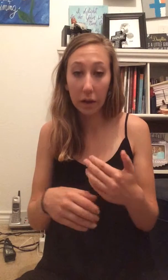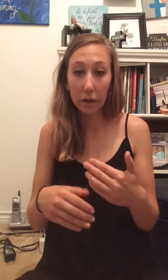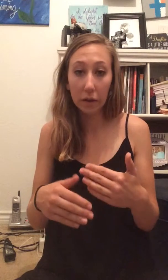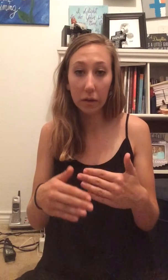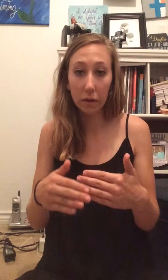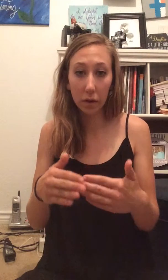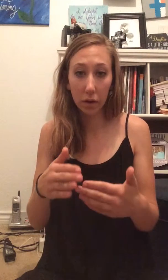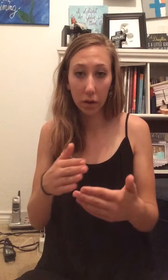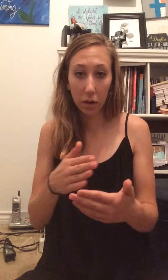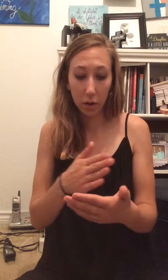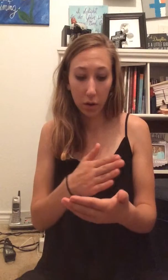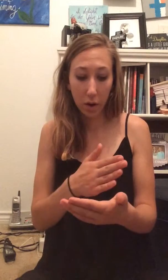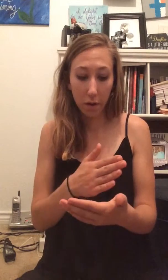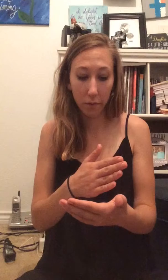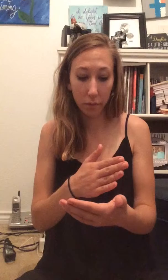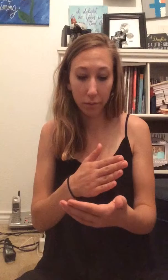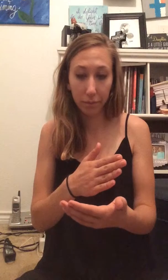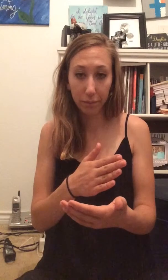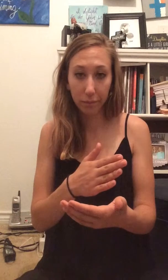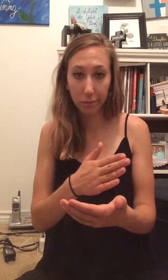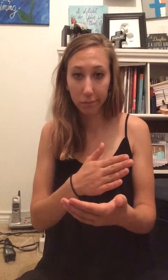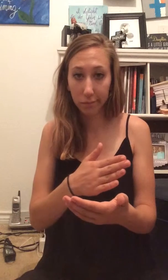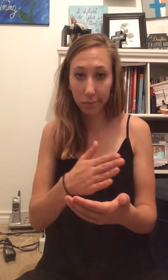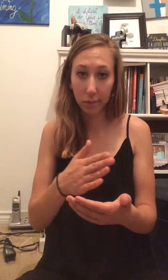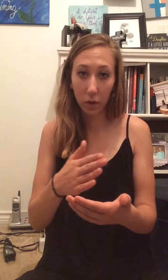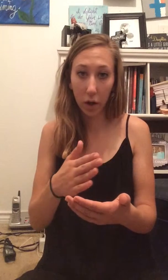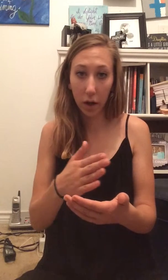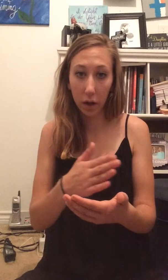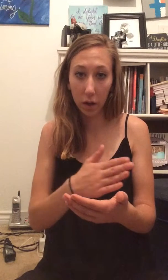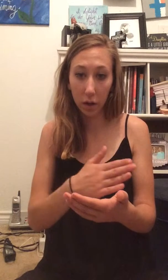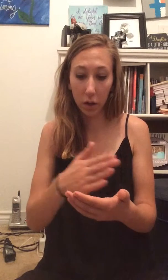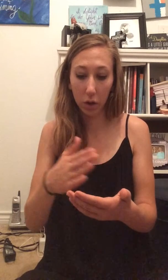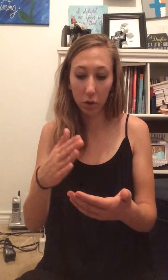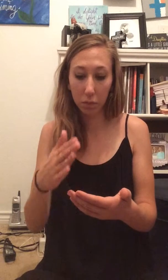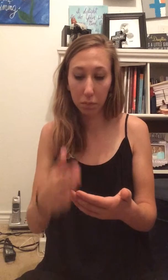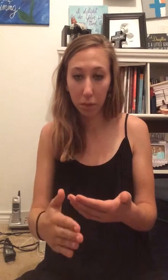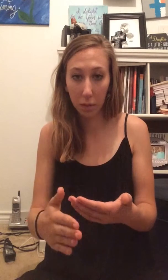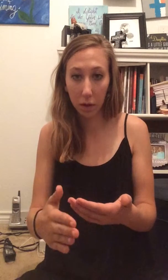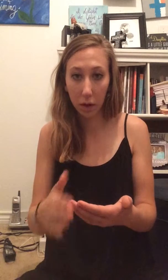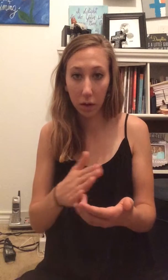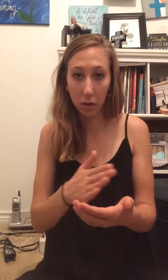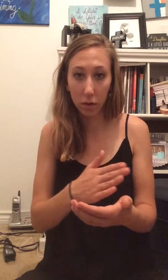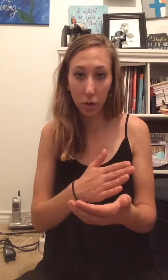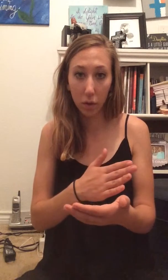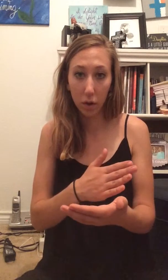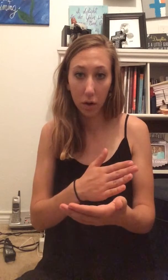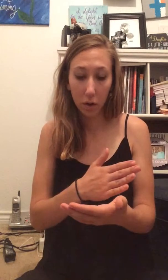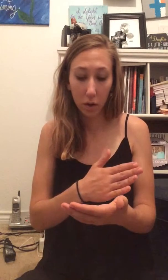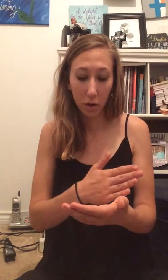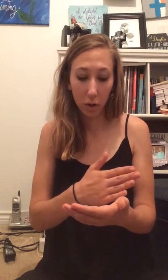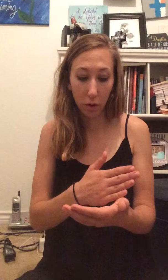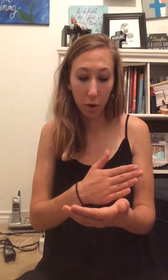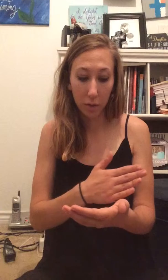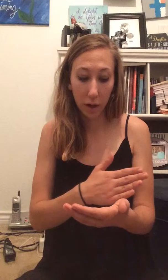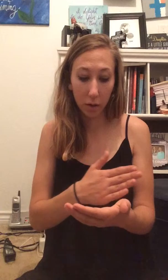Ends. You have your hand and you just come to the end. So your dominant hand